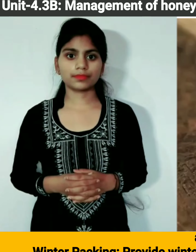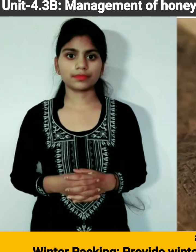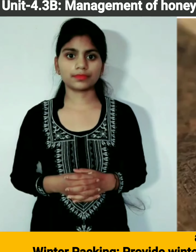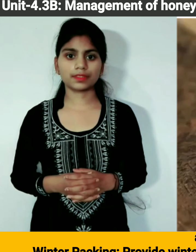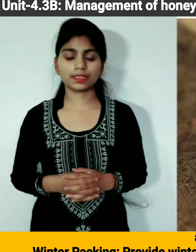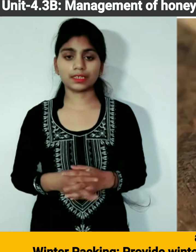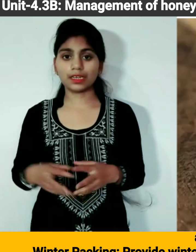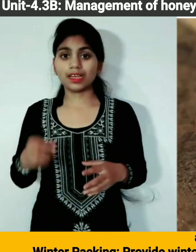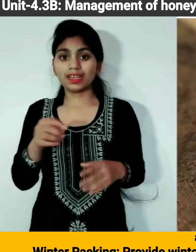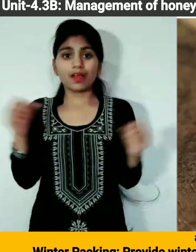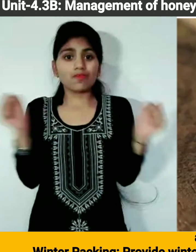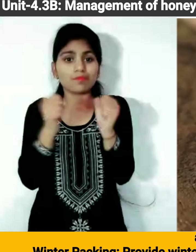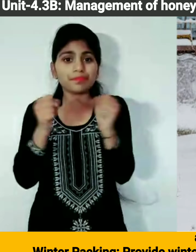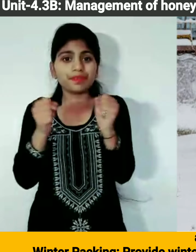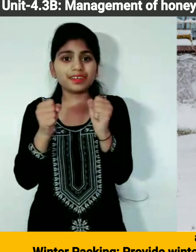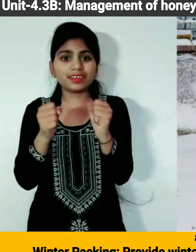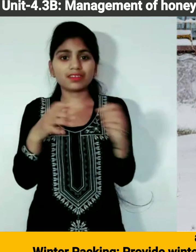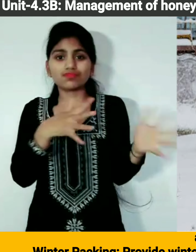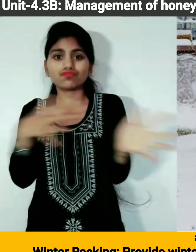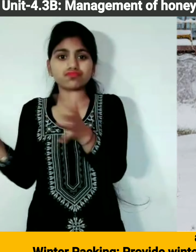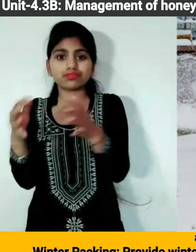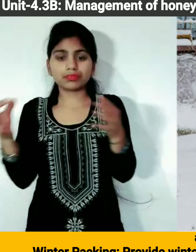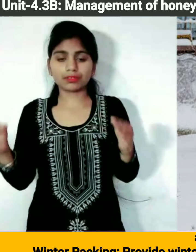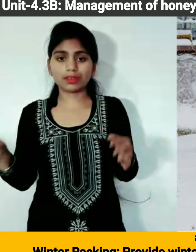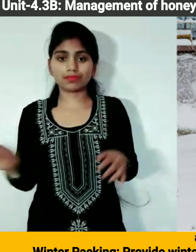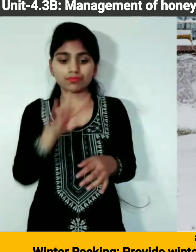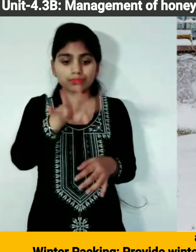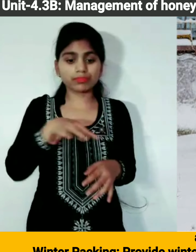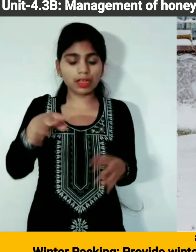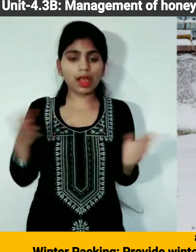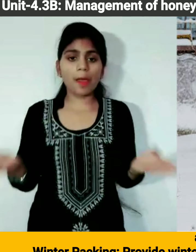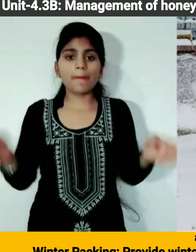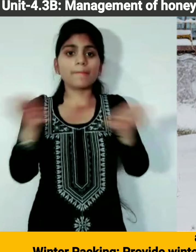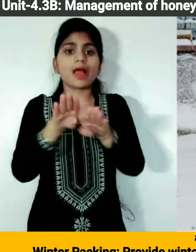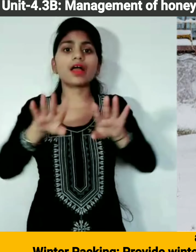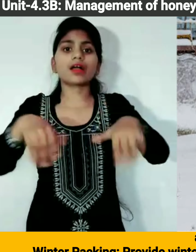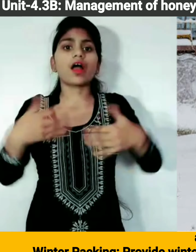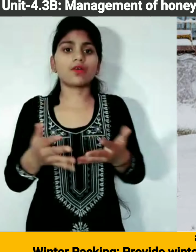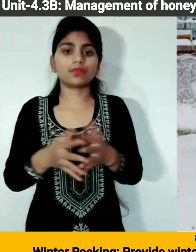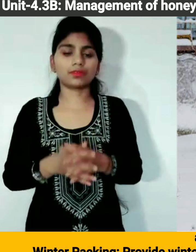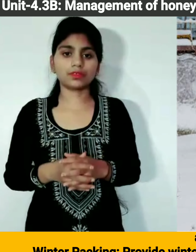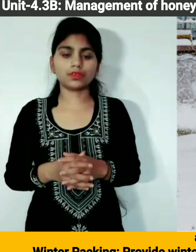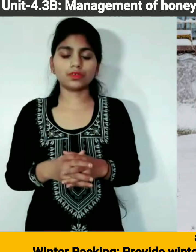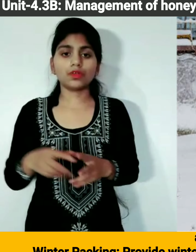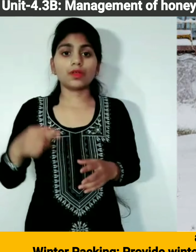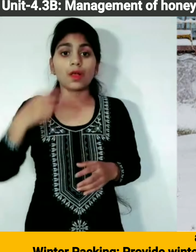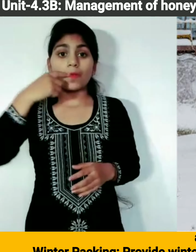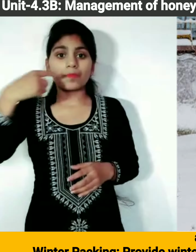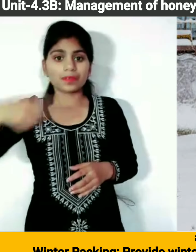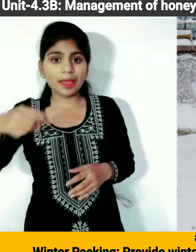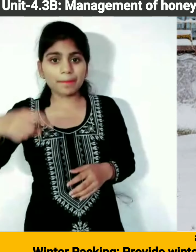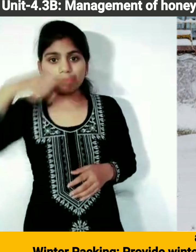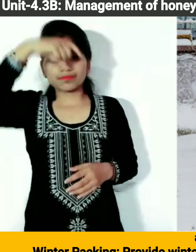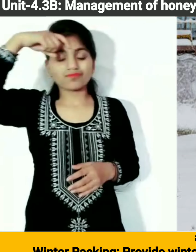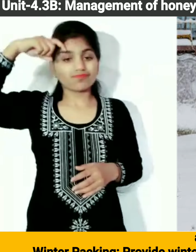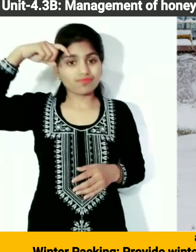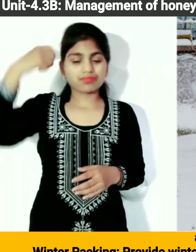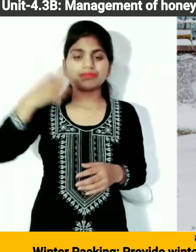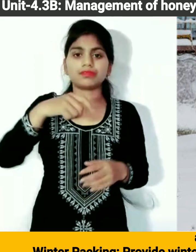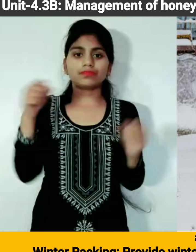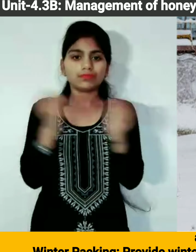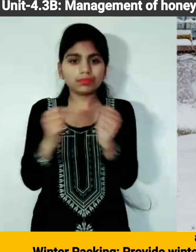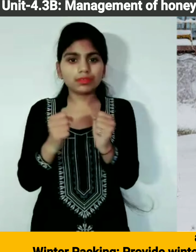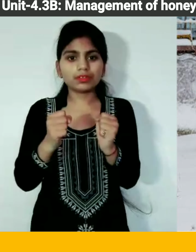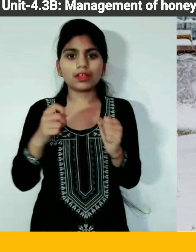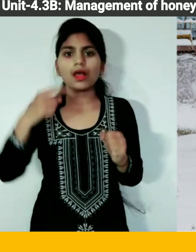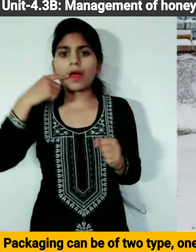Provide winter packaging to honeybee colonies to provide desired temperature within the